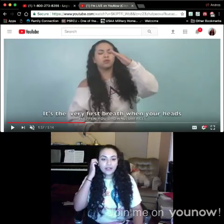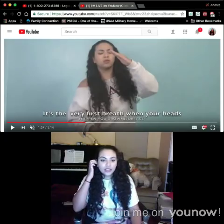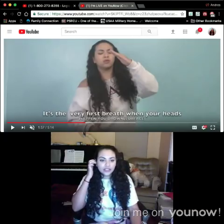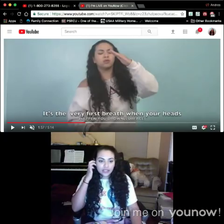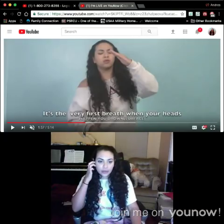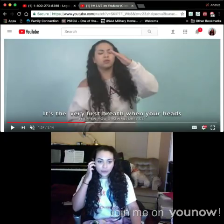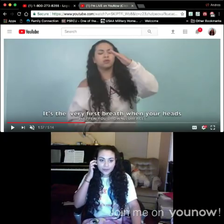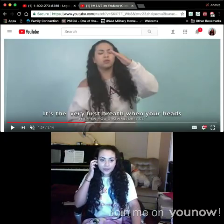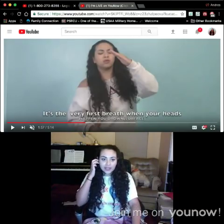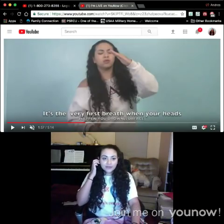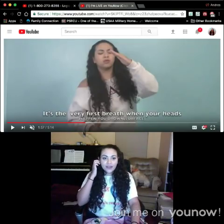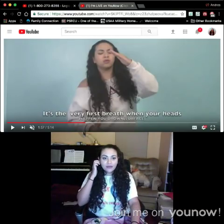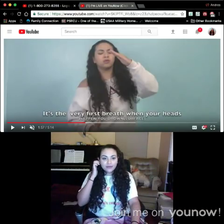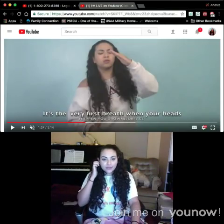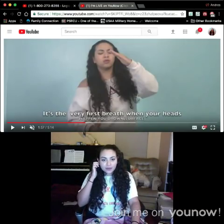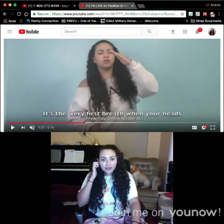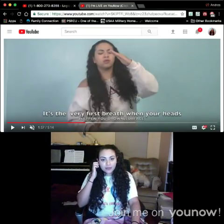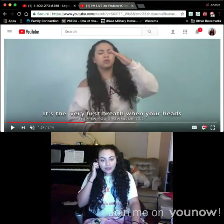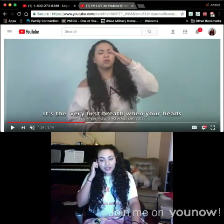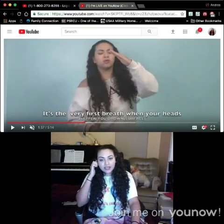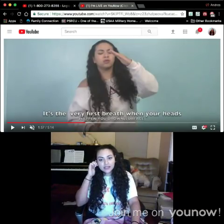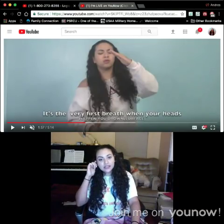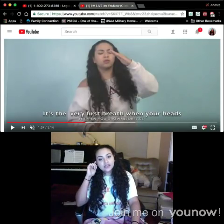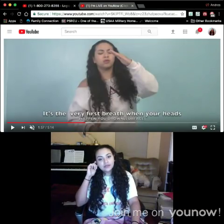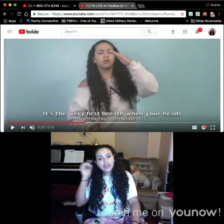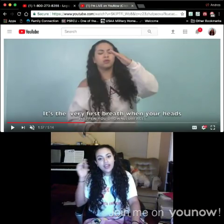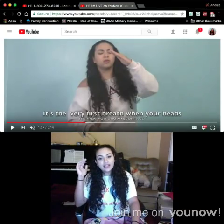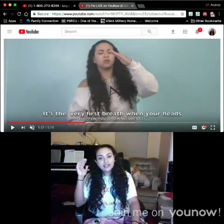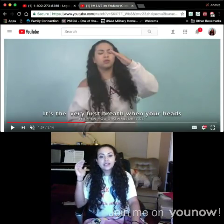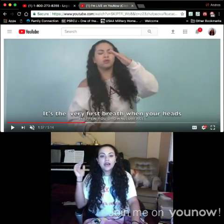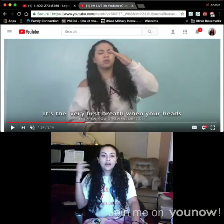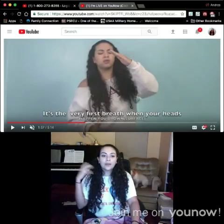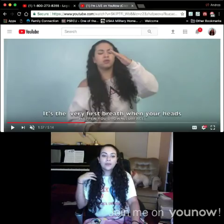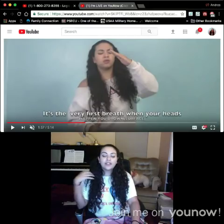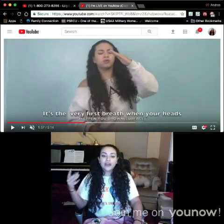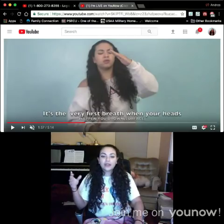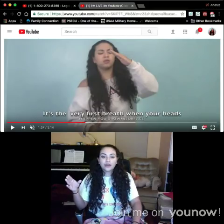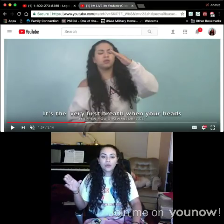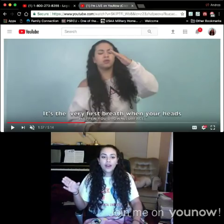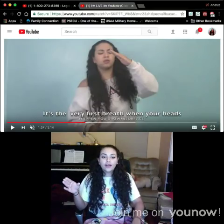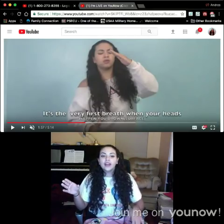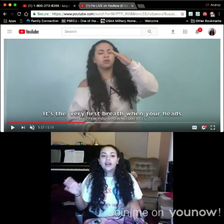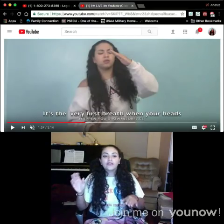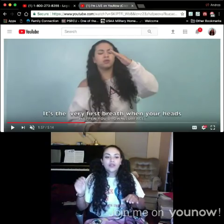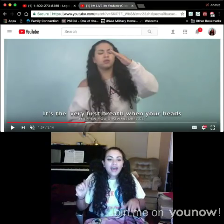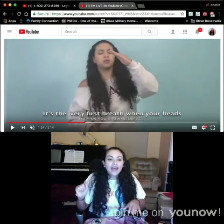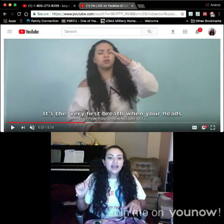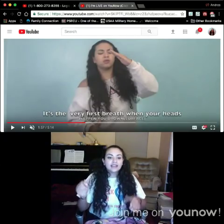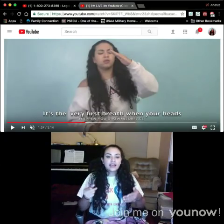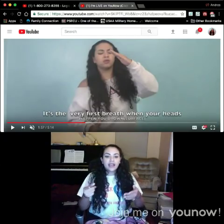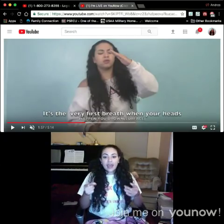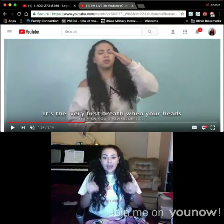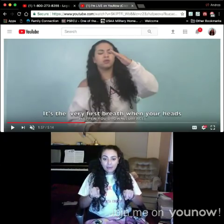Okay, so it's the very first breath when your head's been drowning underwater. For that,